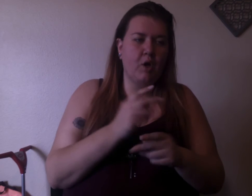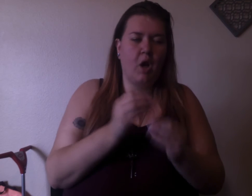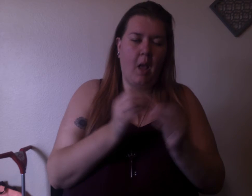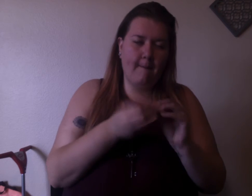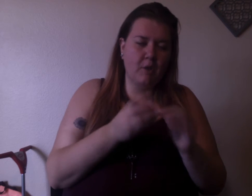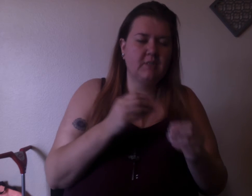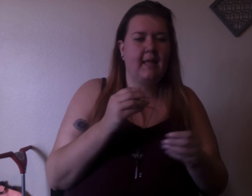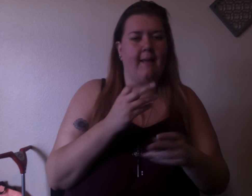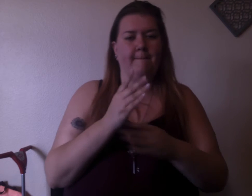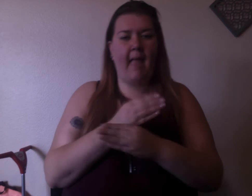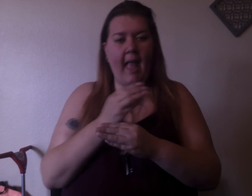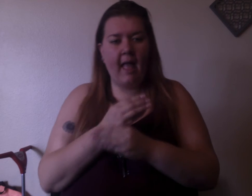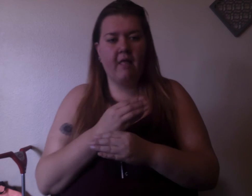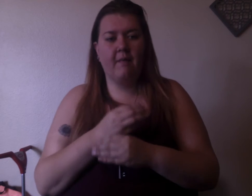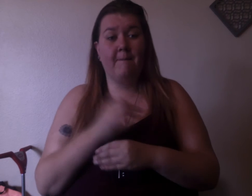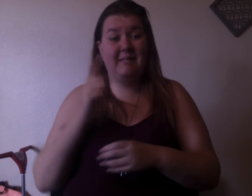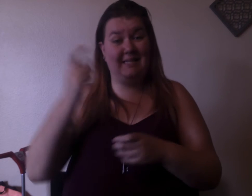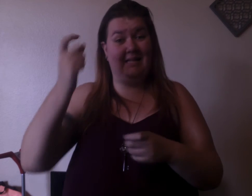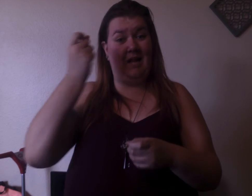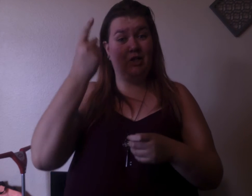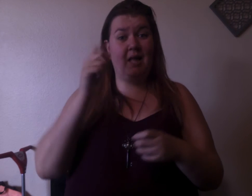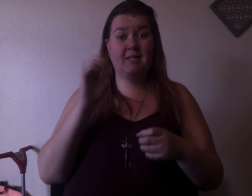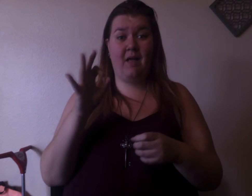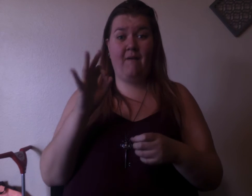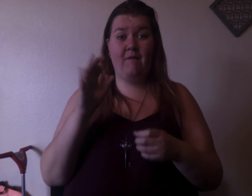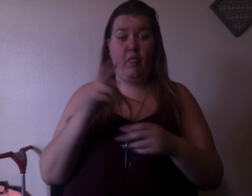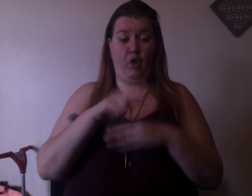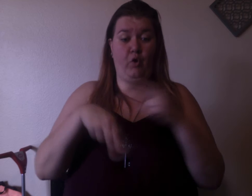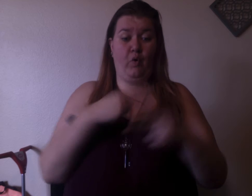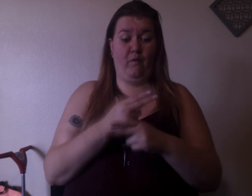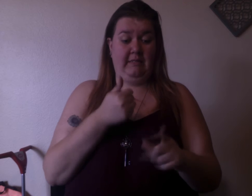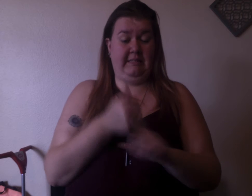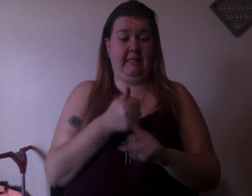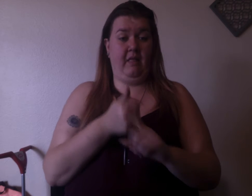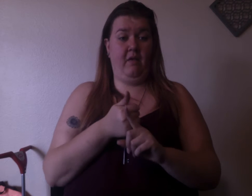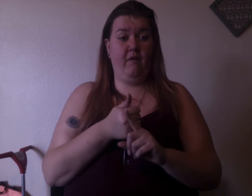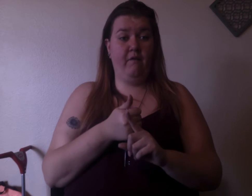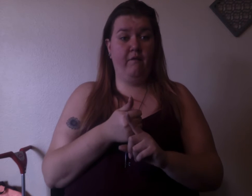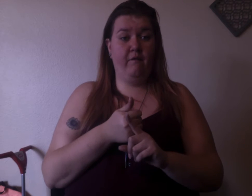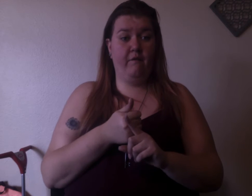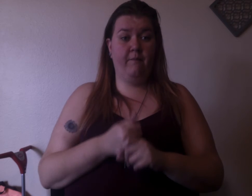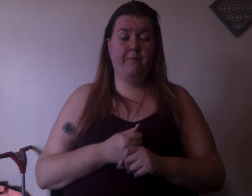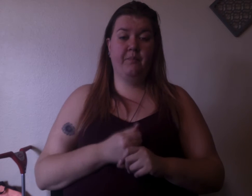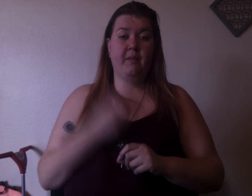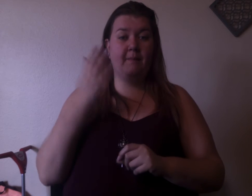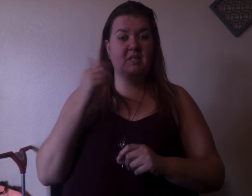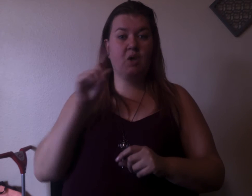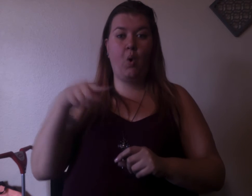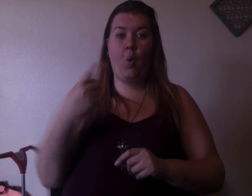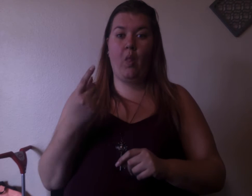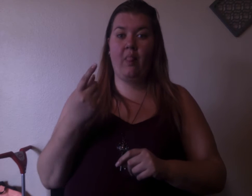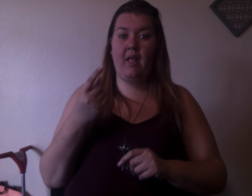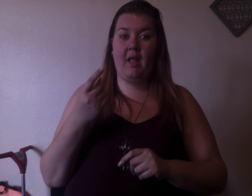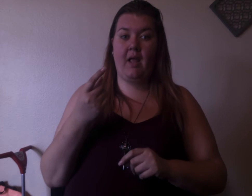get a sense of the universe itself, the observable universe, and we have to be clear because we can only observe light that started leaving from its